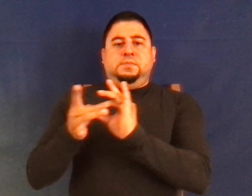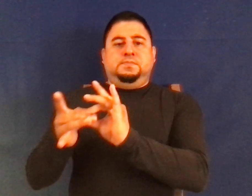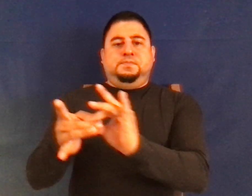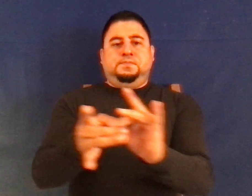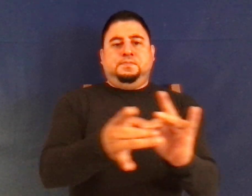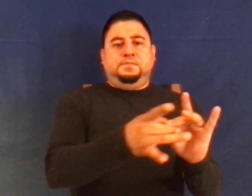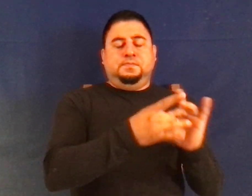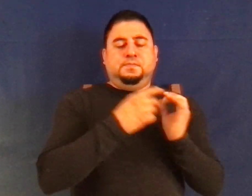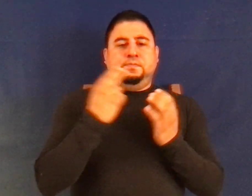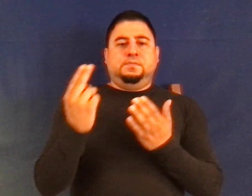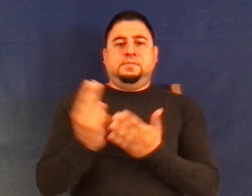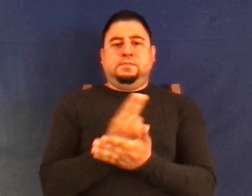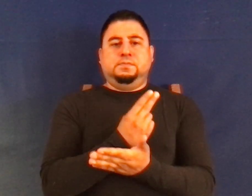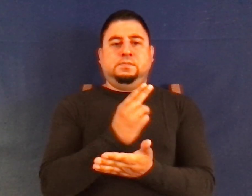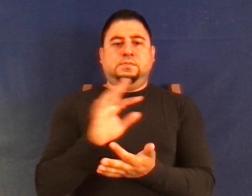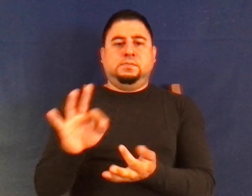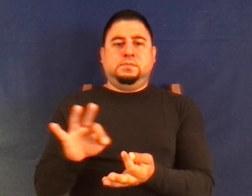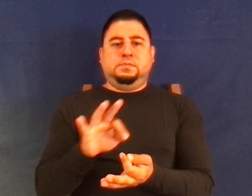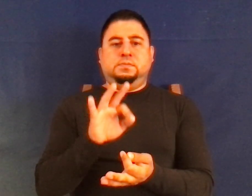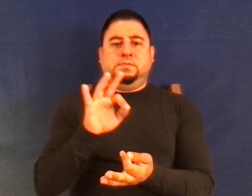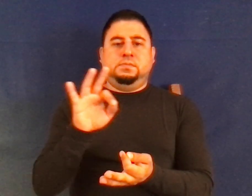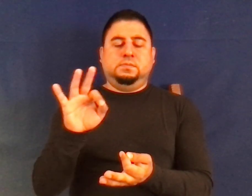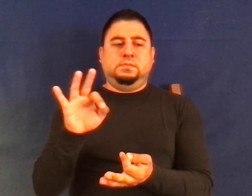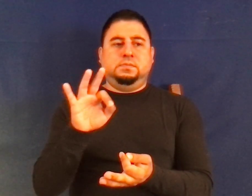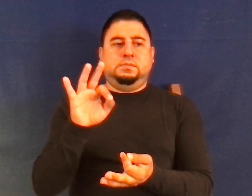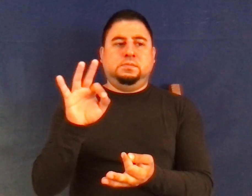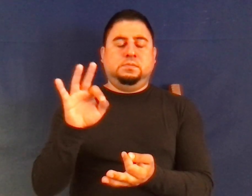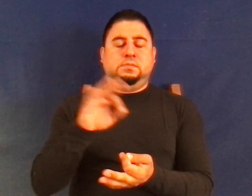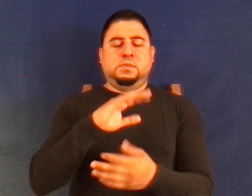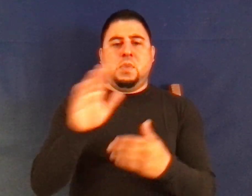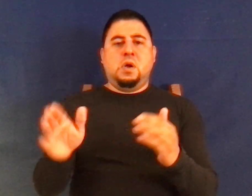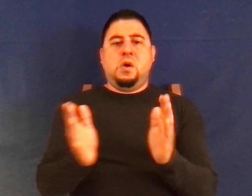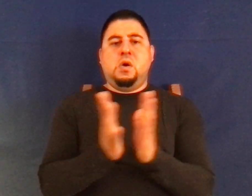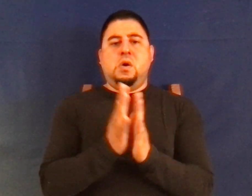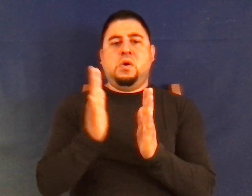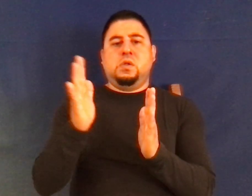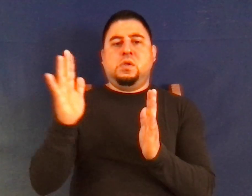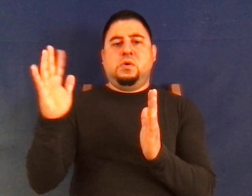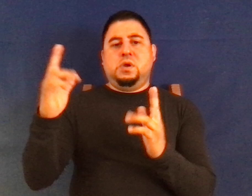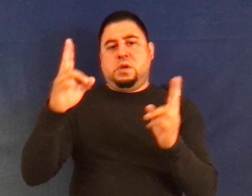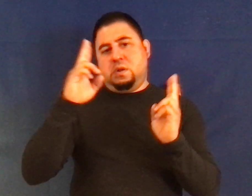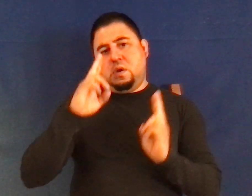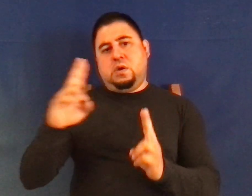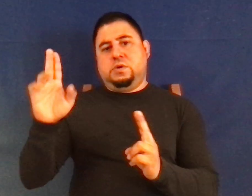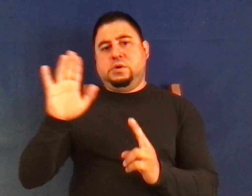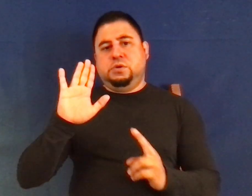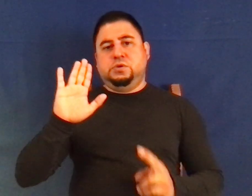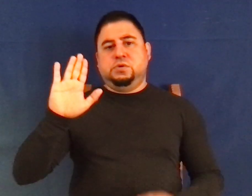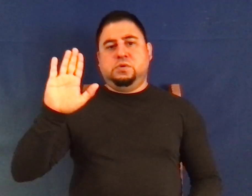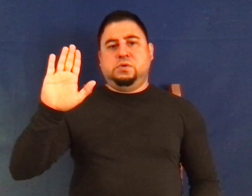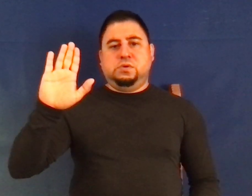the unity of the Holy Spirit, all glory and honor is